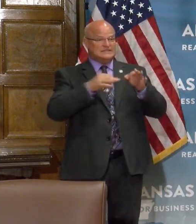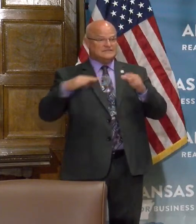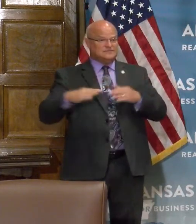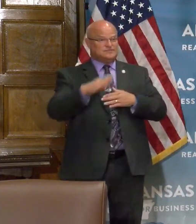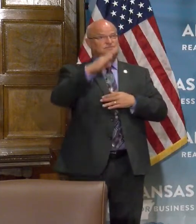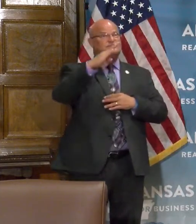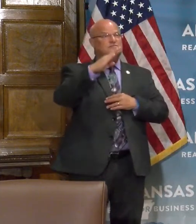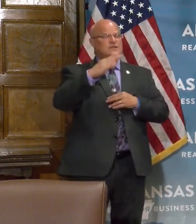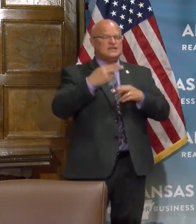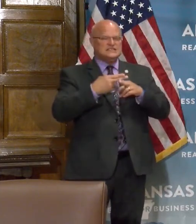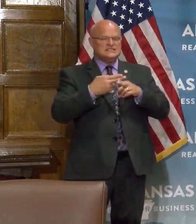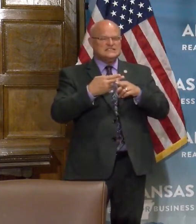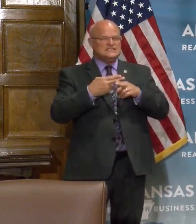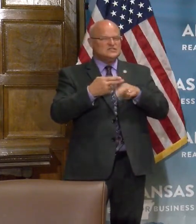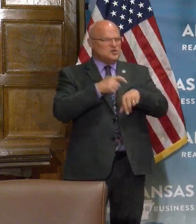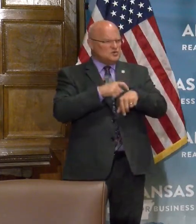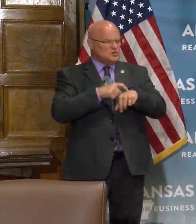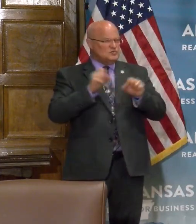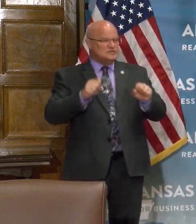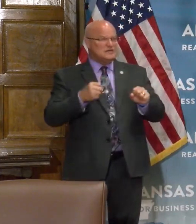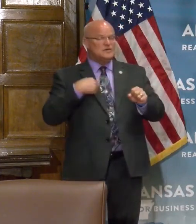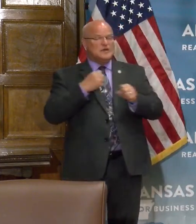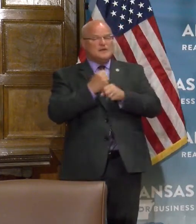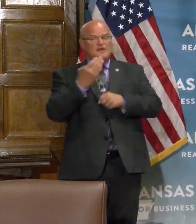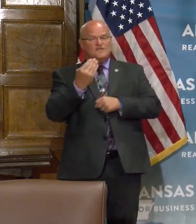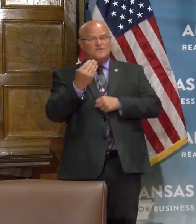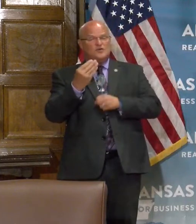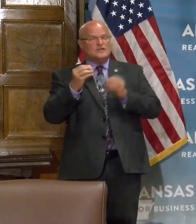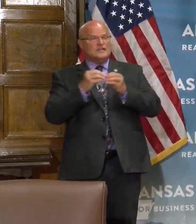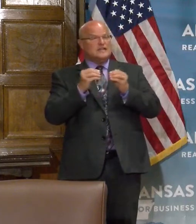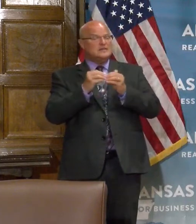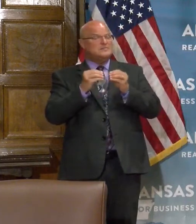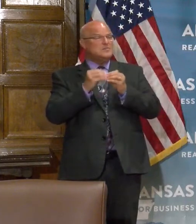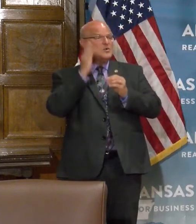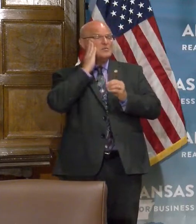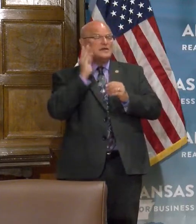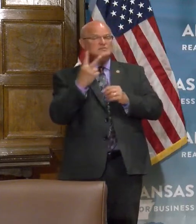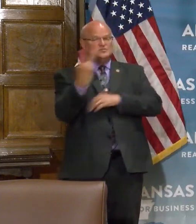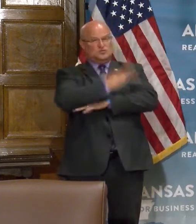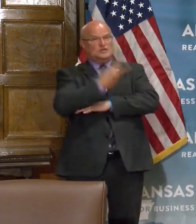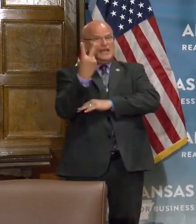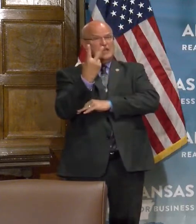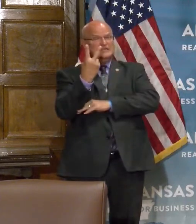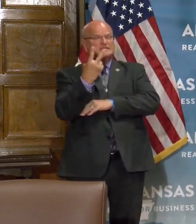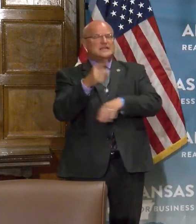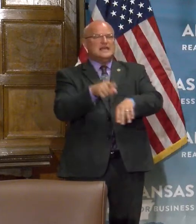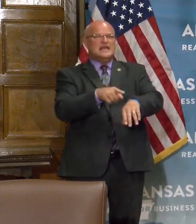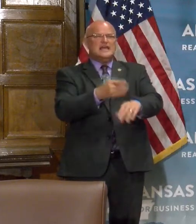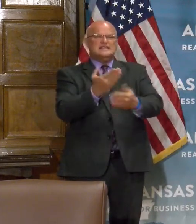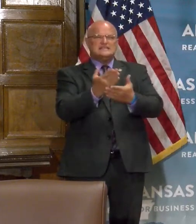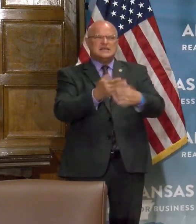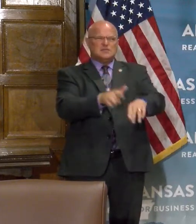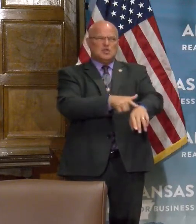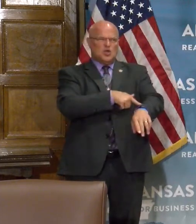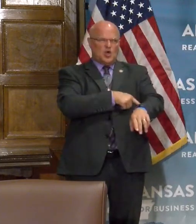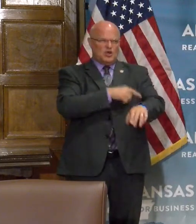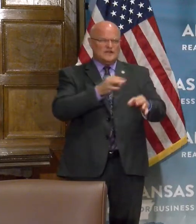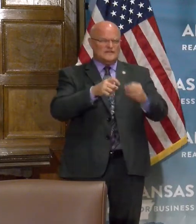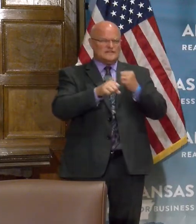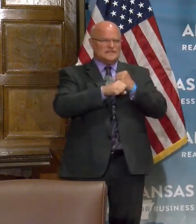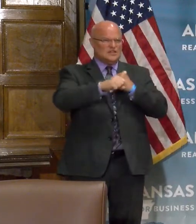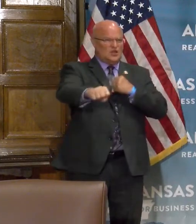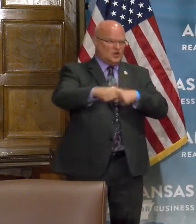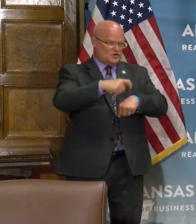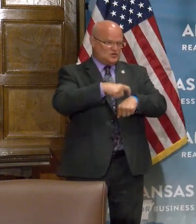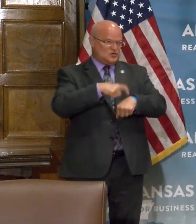Some of those are short-term. We could create 14 more critical care beds in 2 days, and some of those are longer-term if we think there's going to be an extended need for